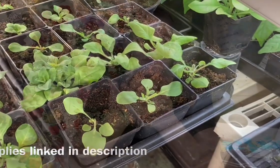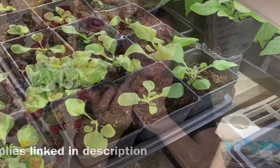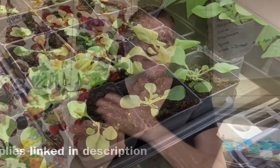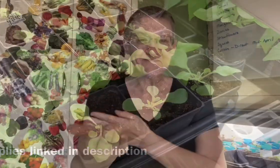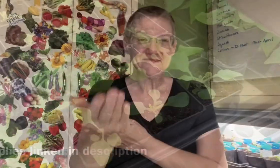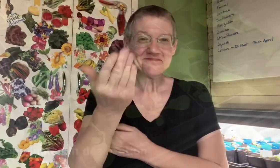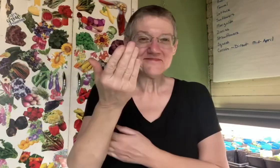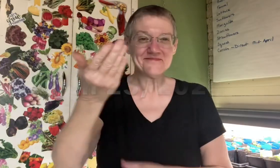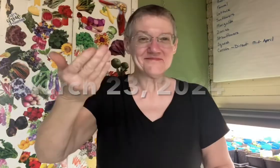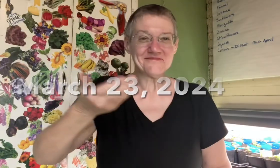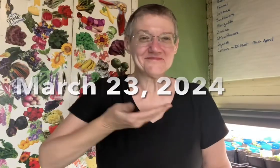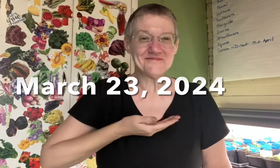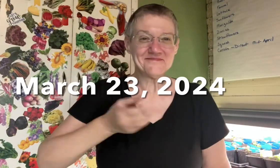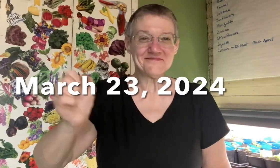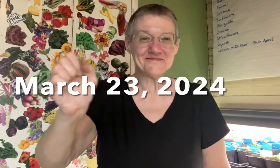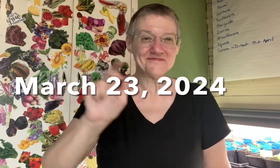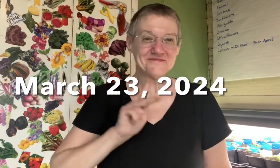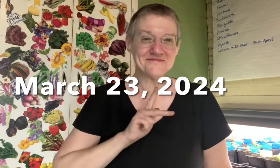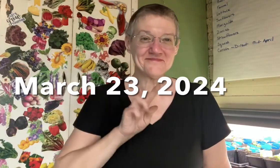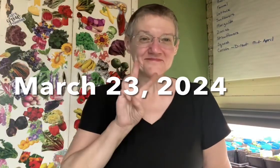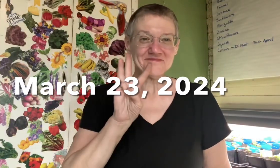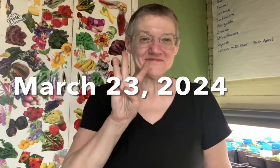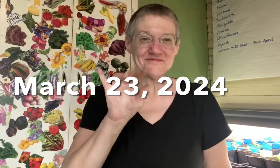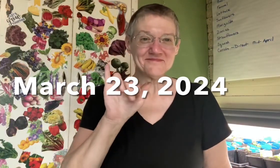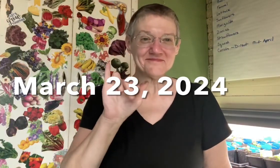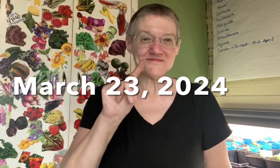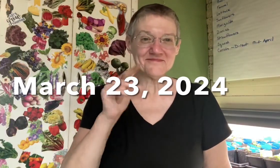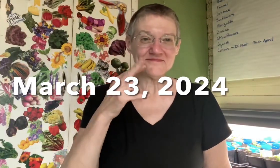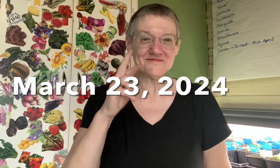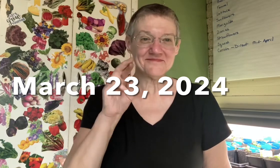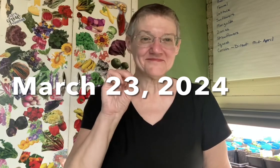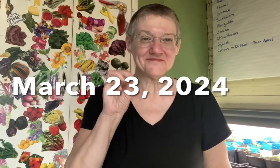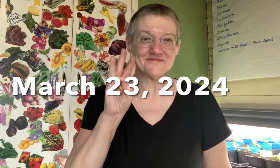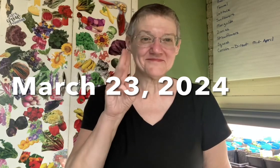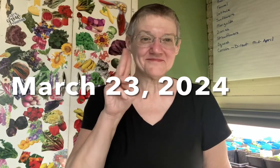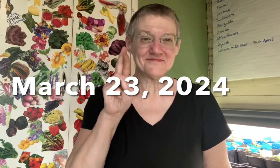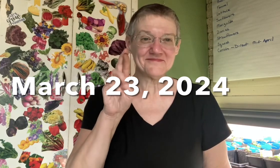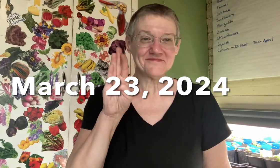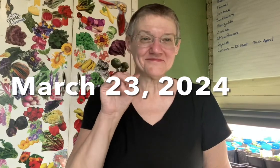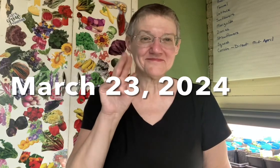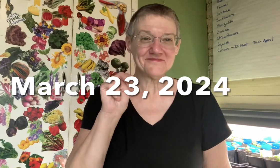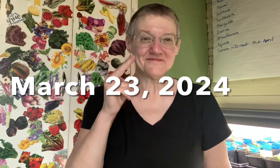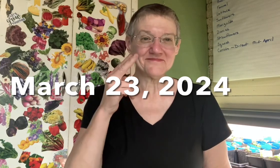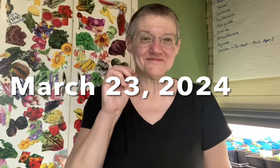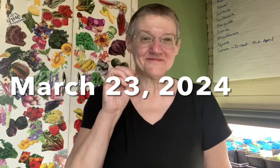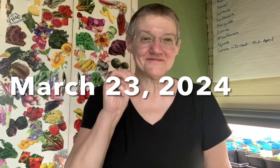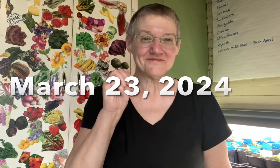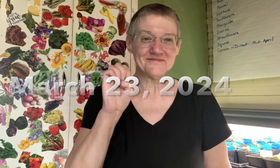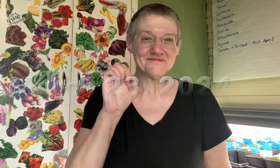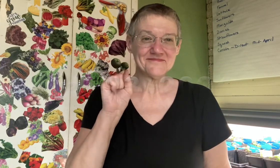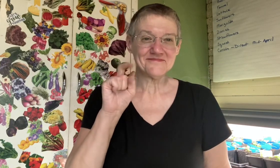Good morning and welcome back to Withrow Urban Homestead.